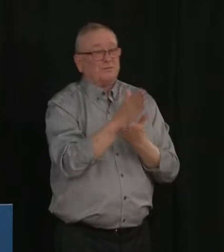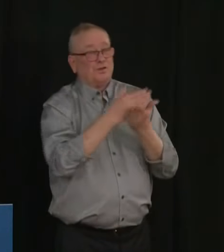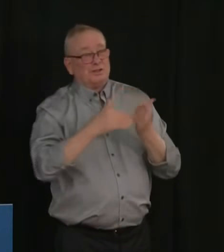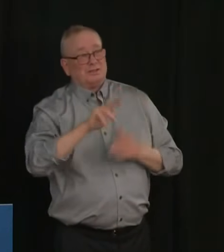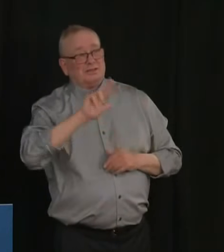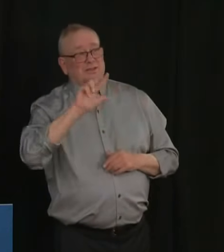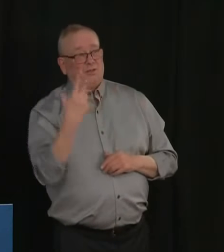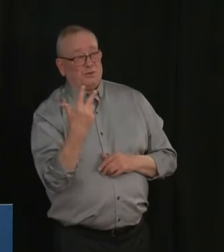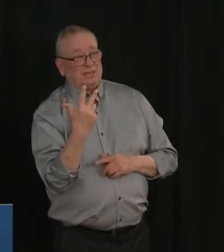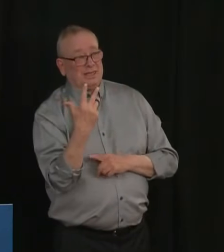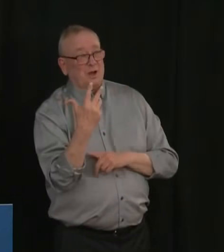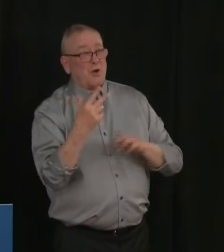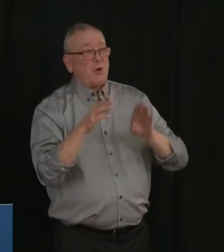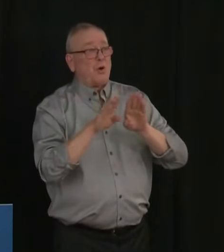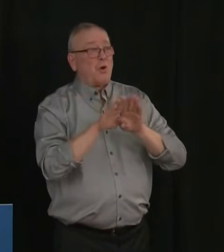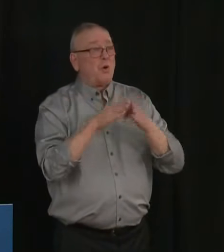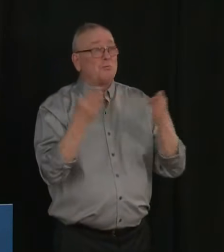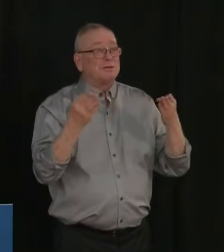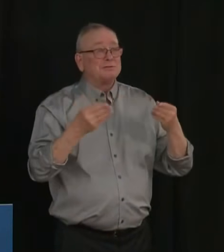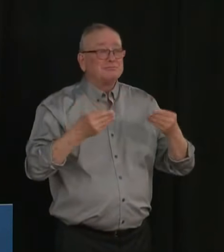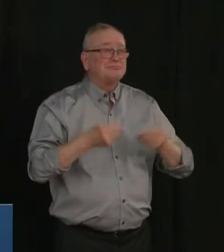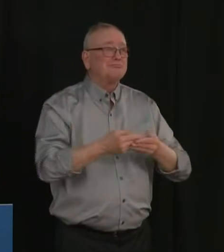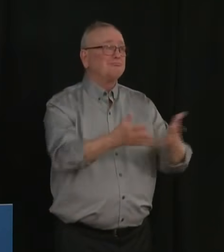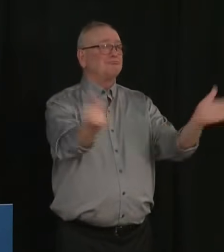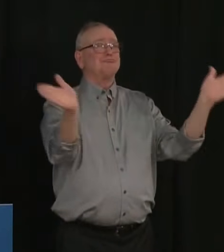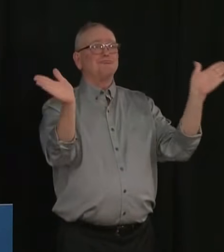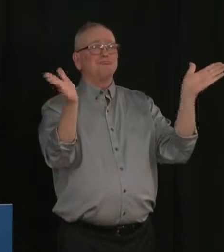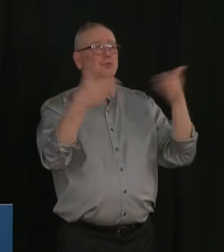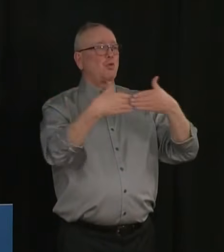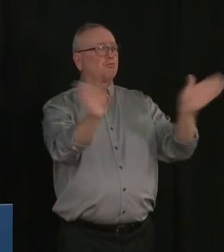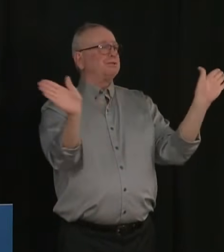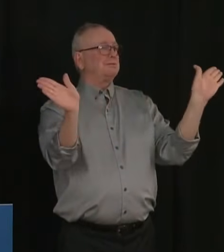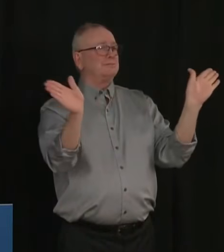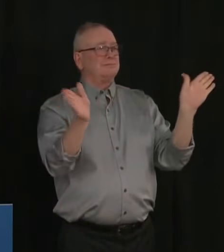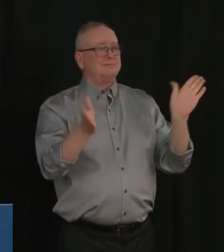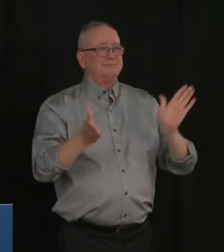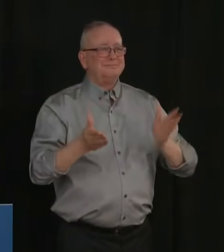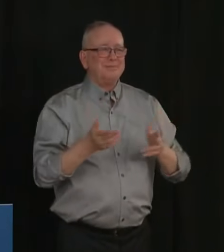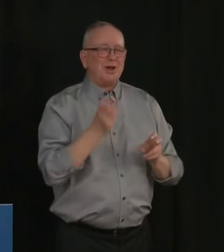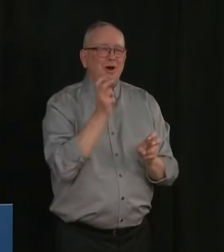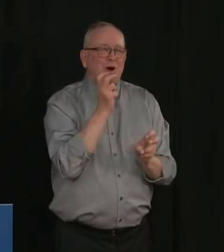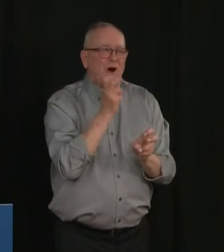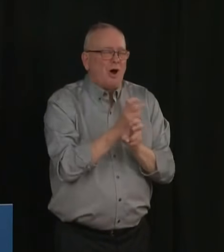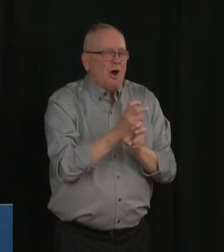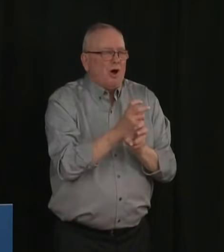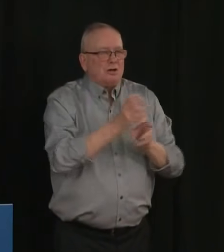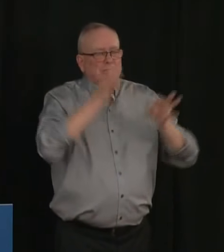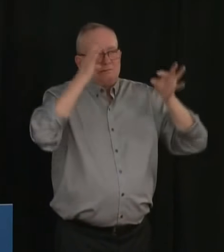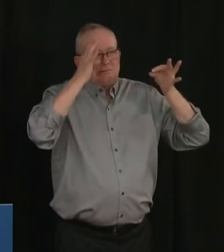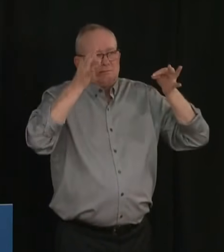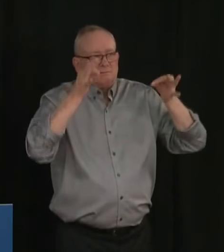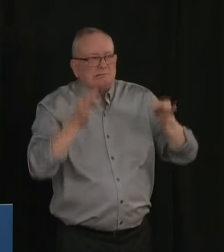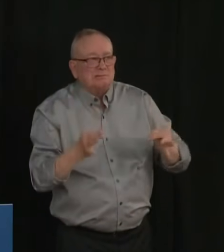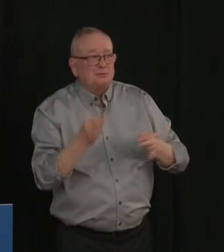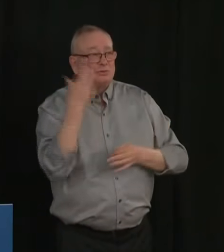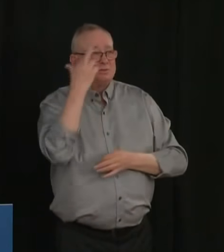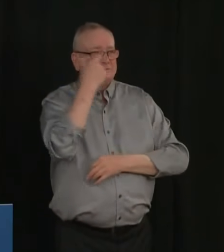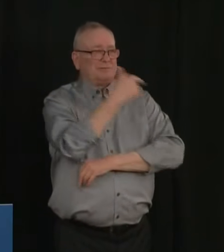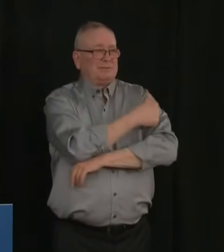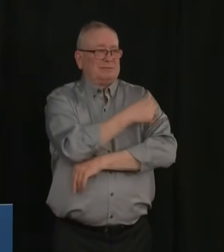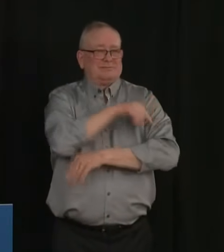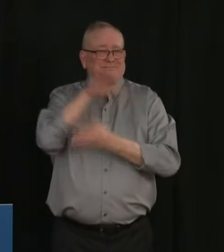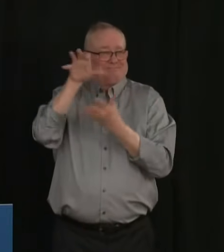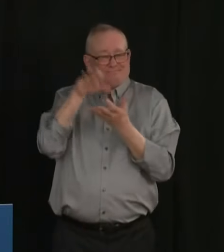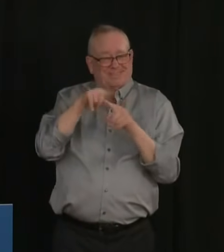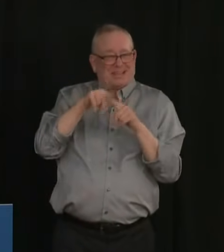Albertans, we will be able to broaden that protection. But again, it's a very difficult choice right now because we have a limited amount of vaccine, and any changes we